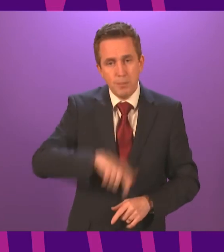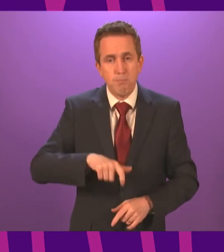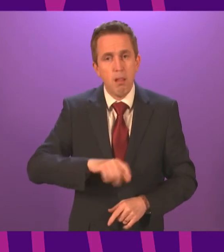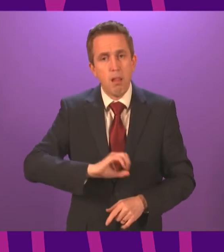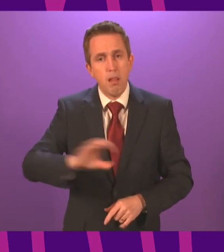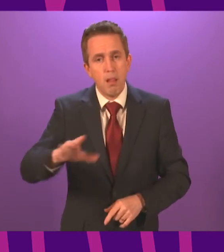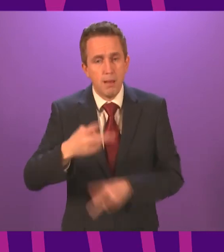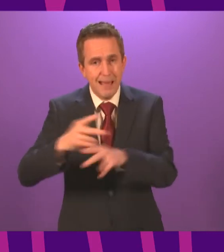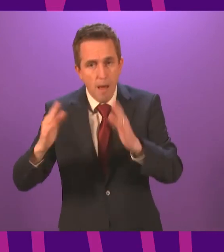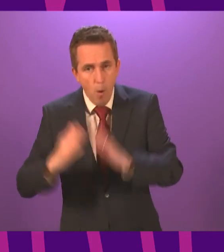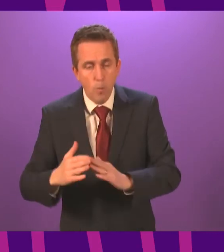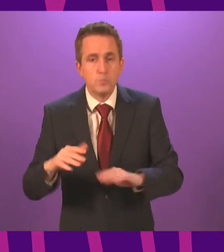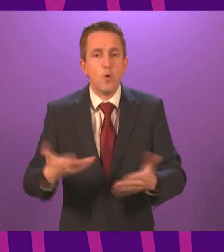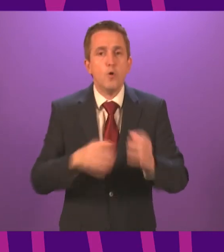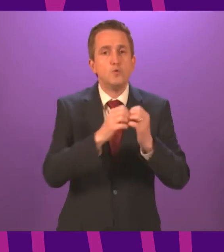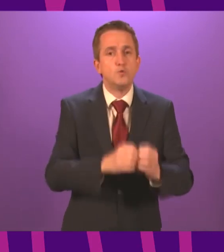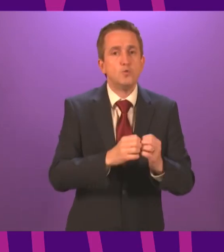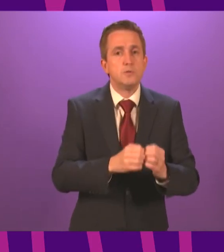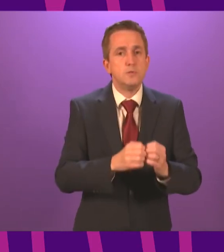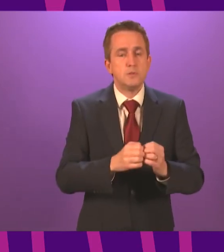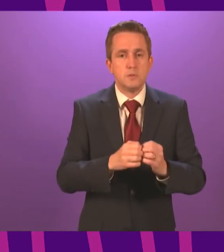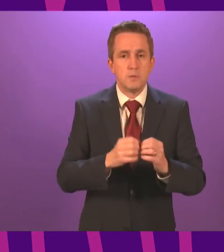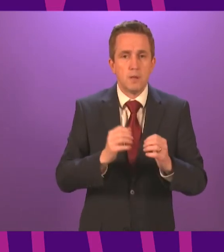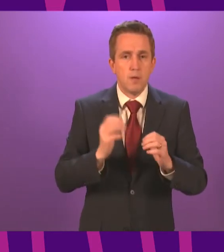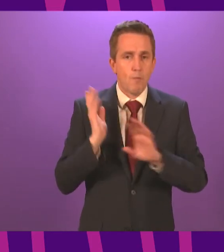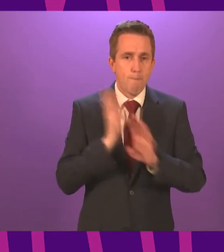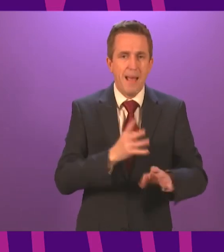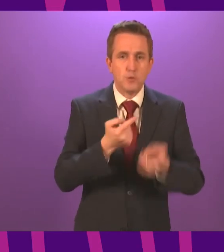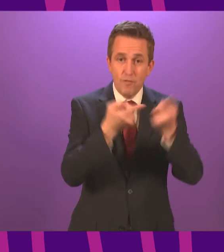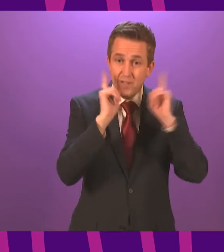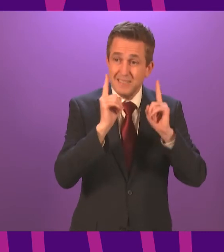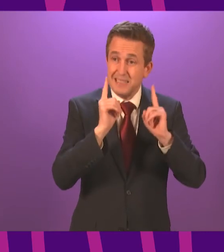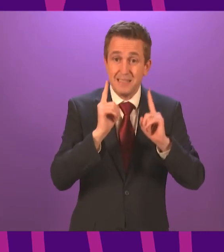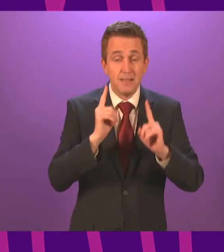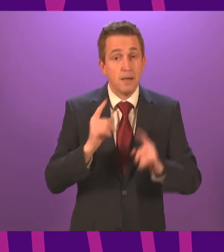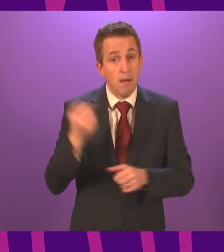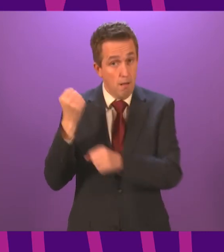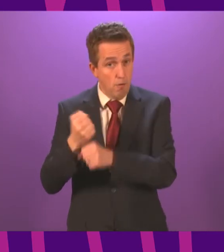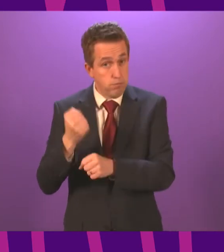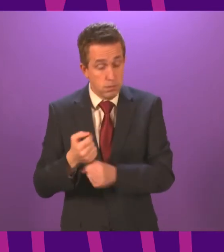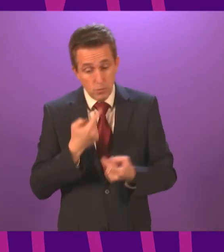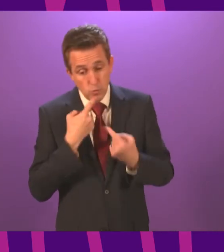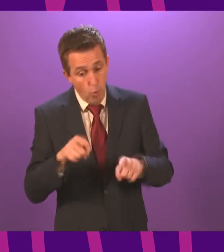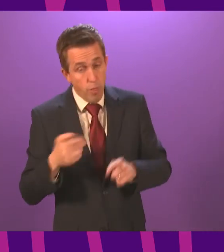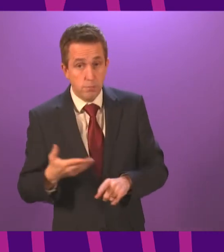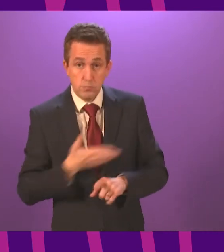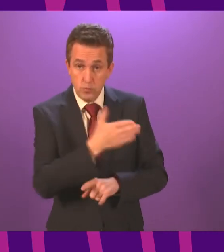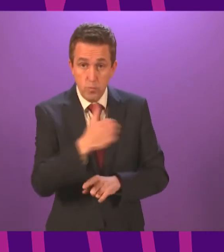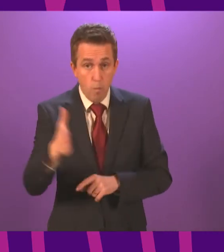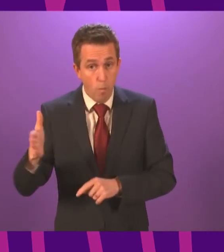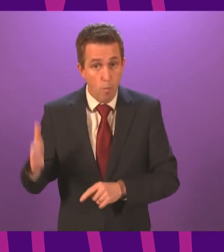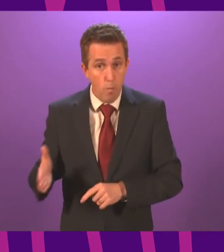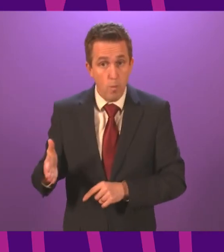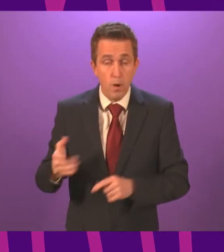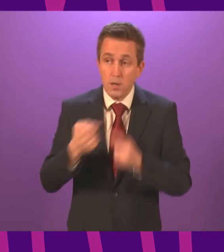or the students who by themselves rushed back to university. They were told to, following pressure and lobbying